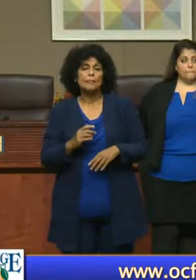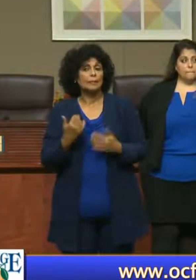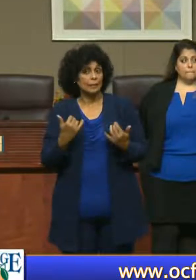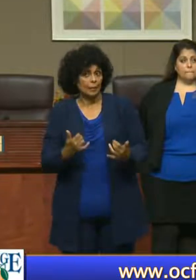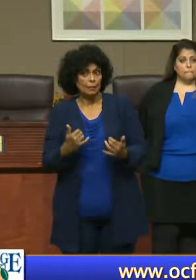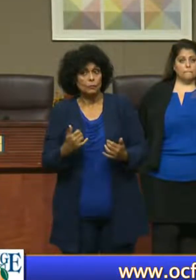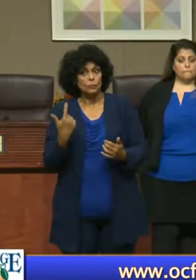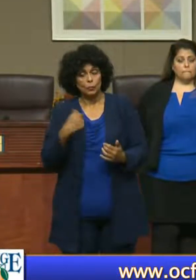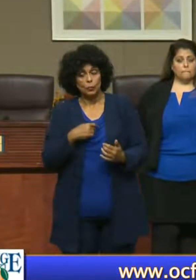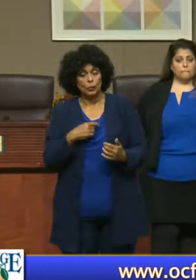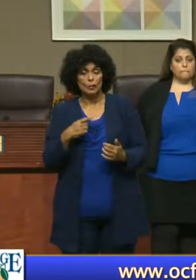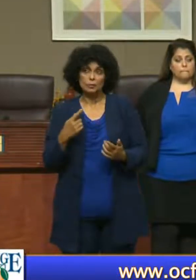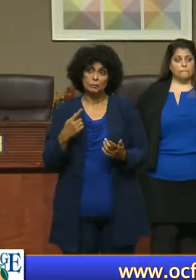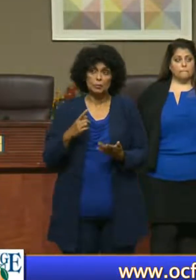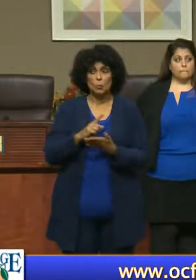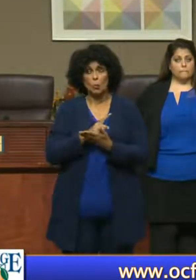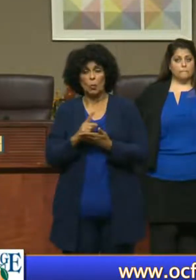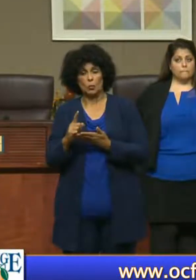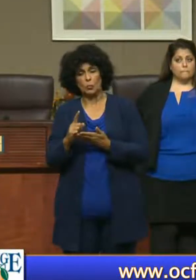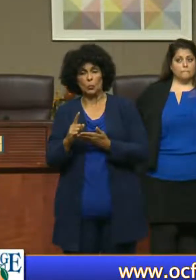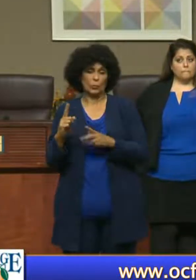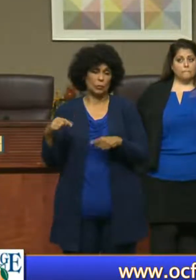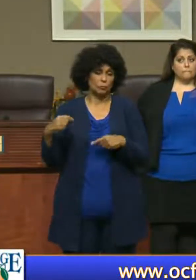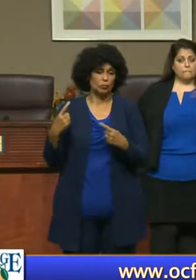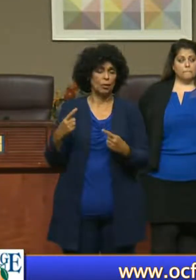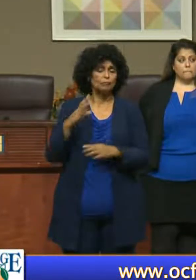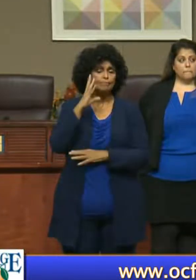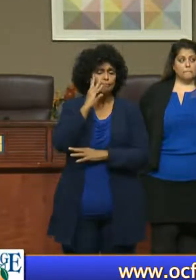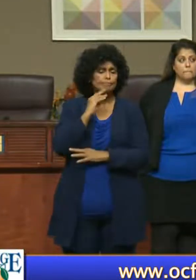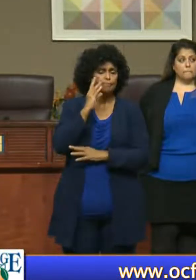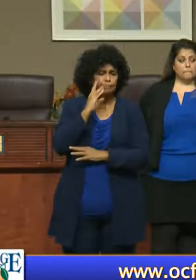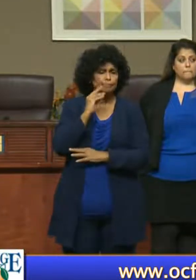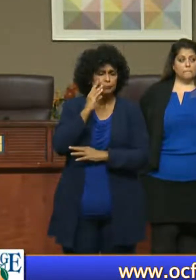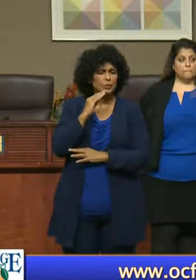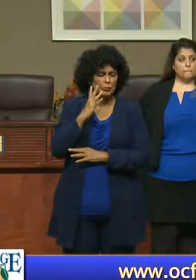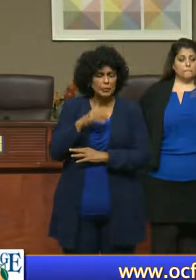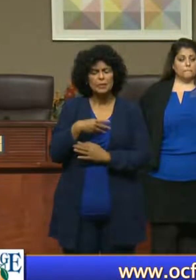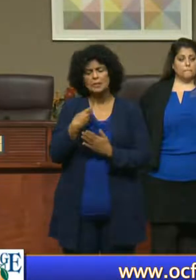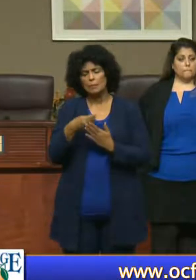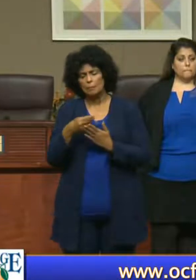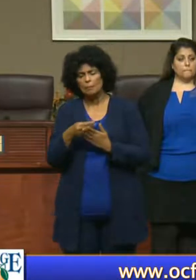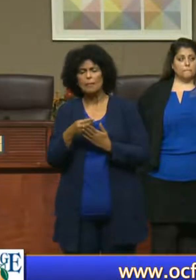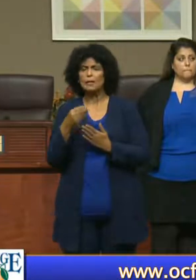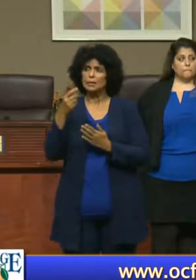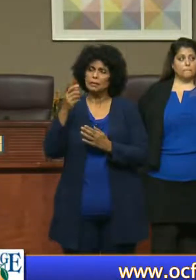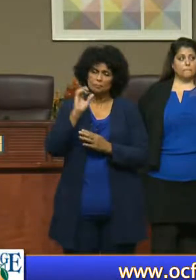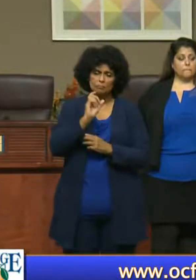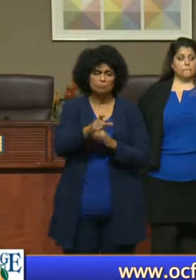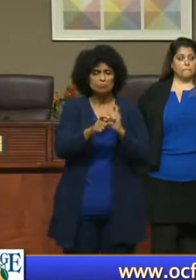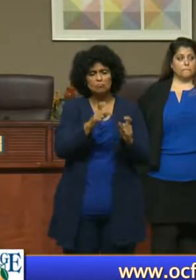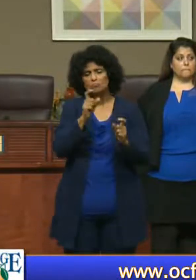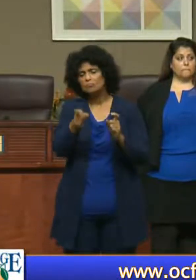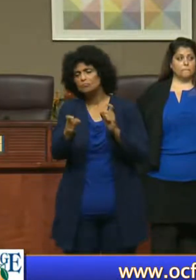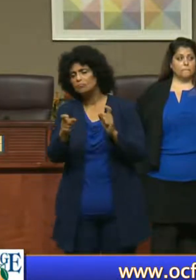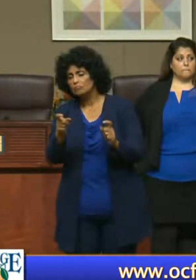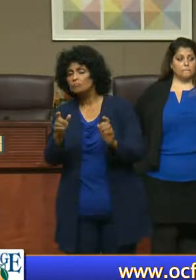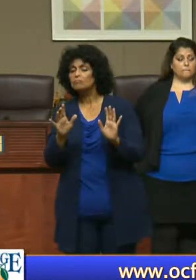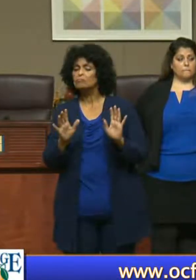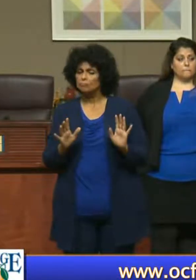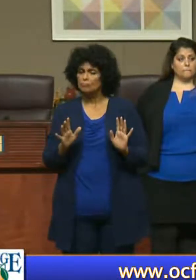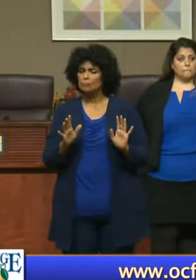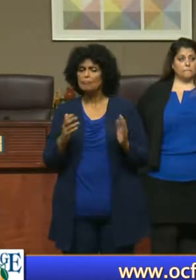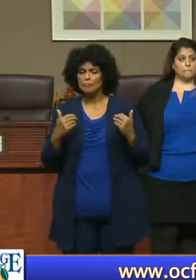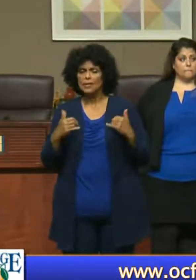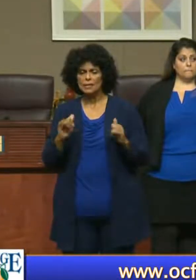now of better than a week of making the funds available, we intend to expend those funds. We have